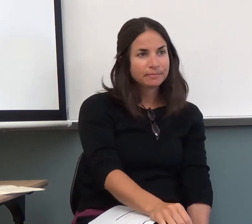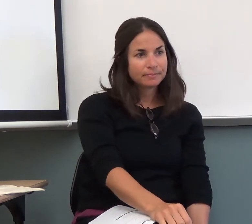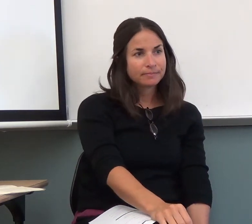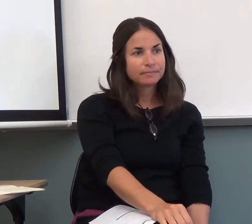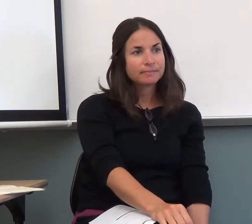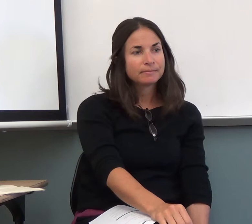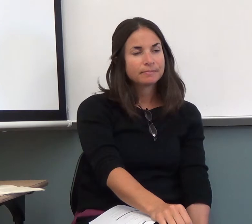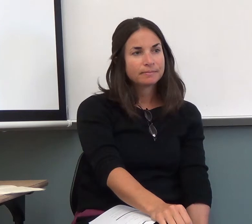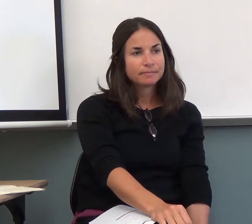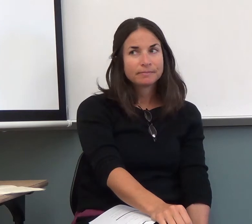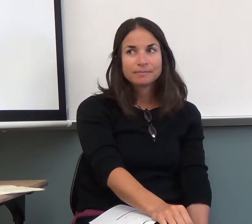Sentences are a little more difficult.